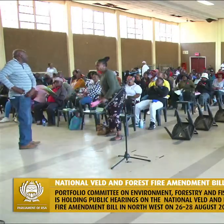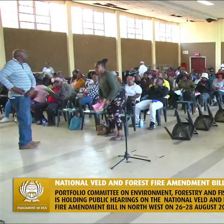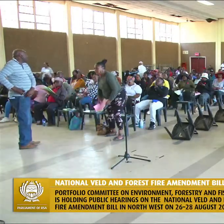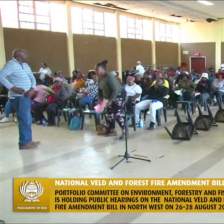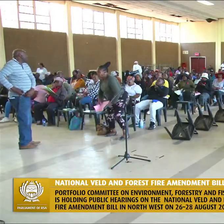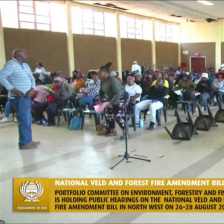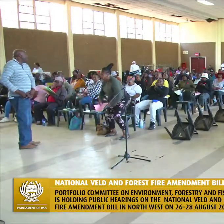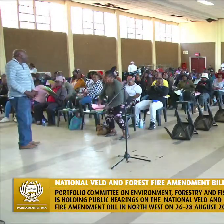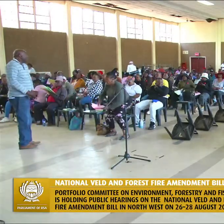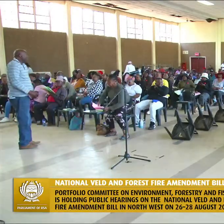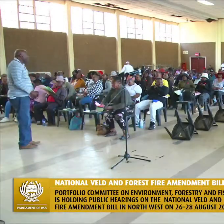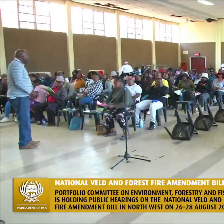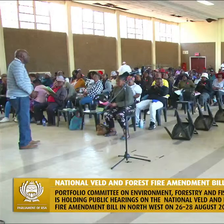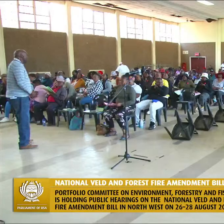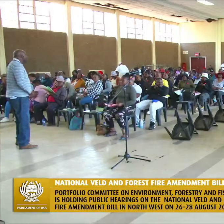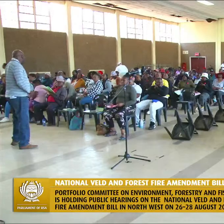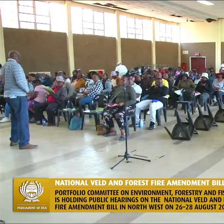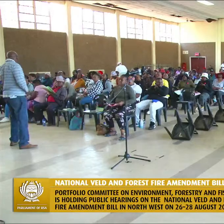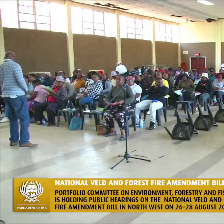hello